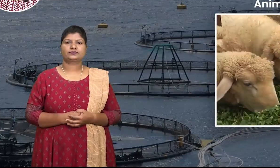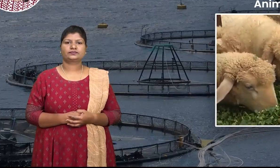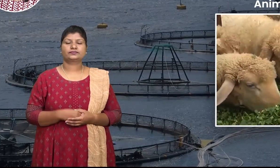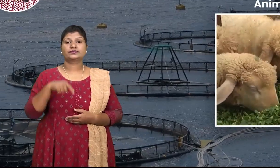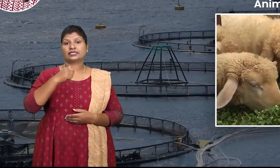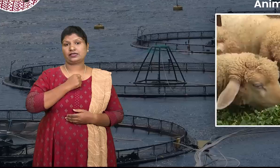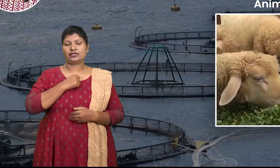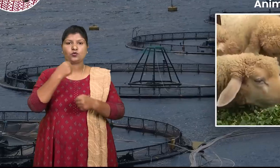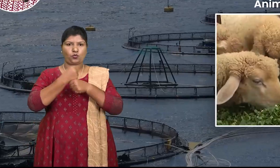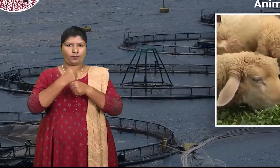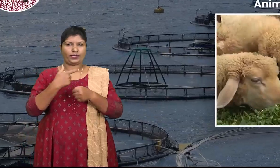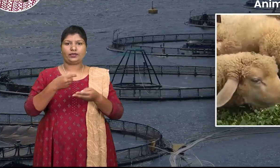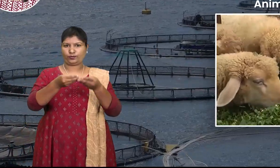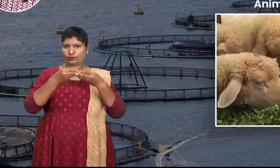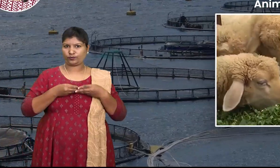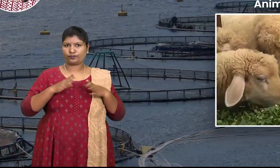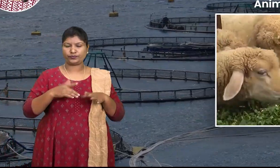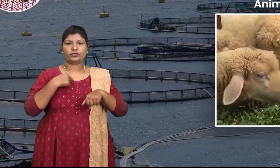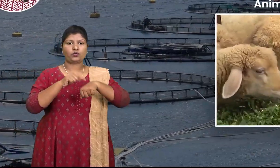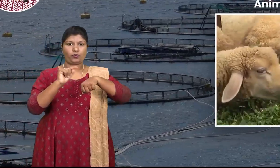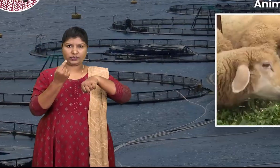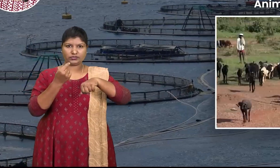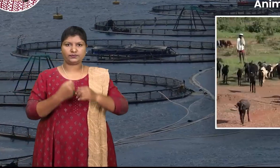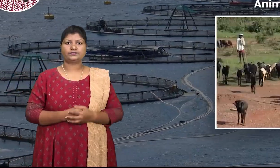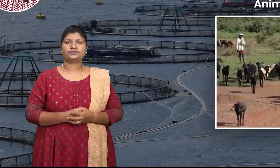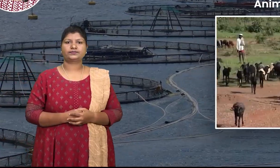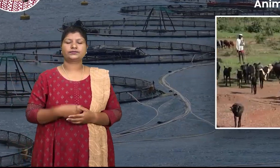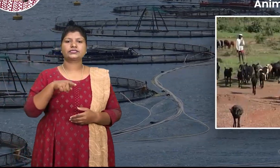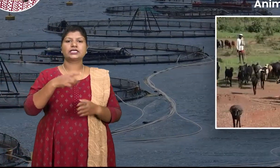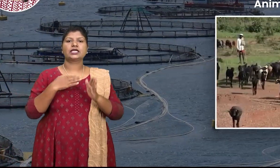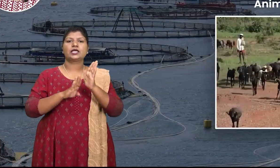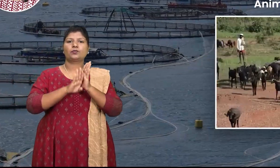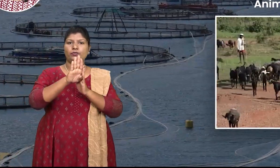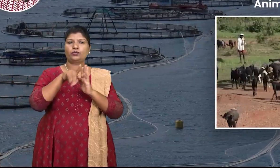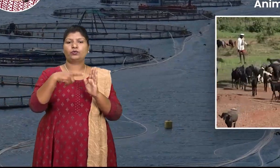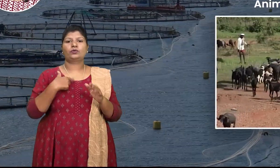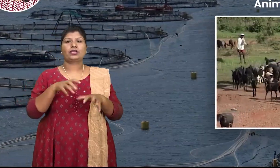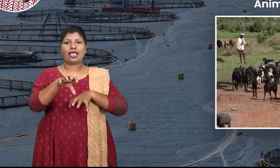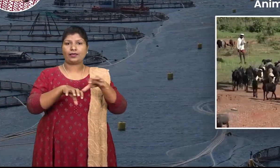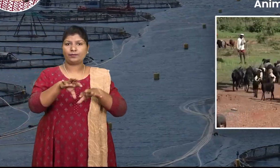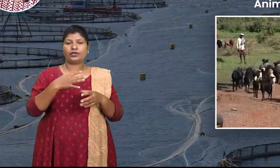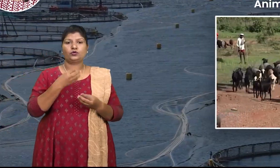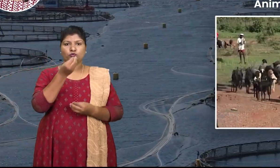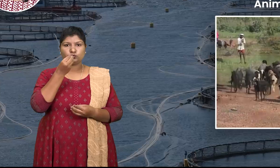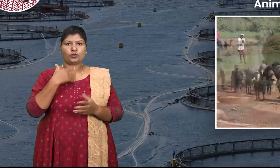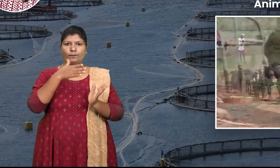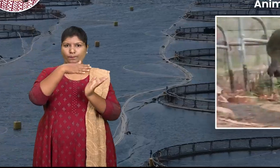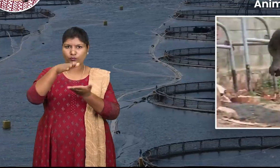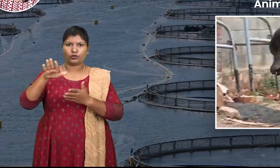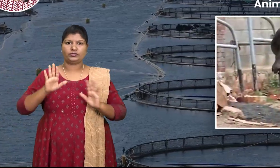Our government provides opportunities to improve animal food production